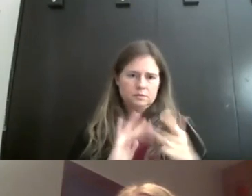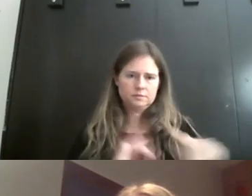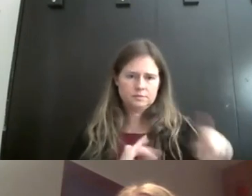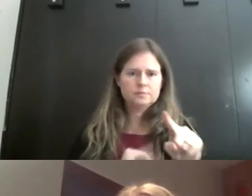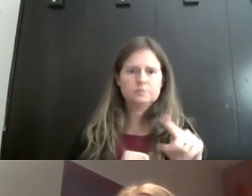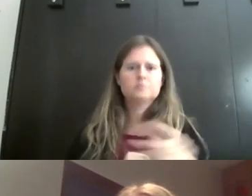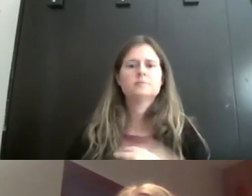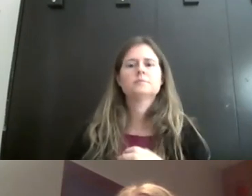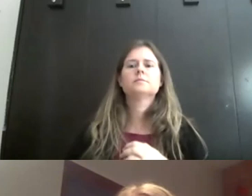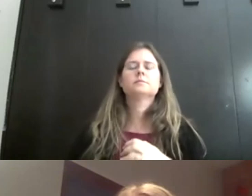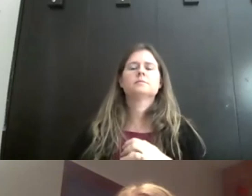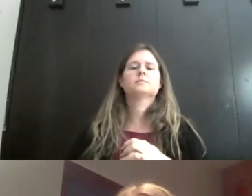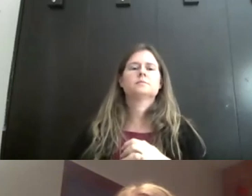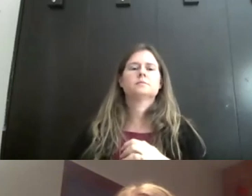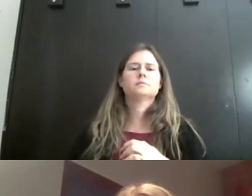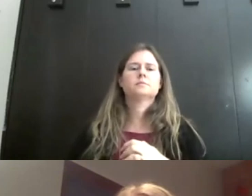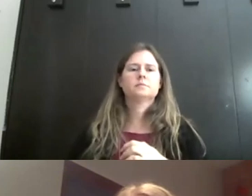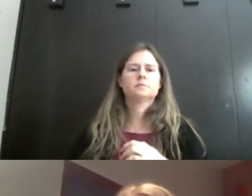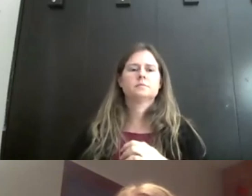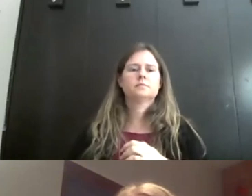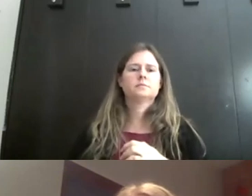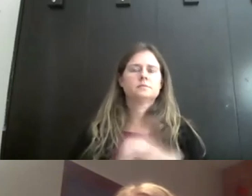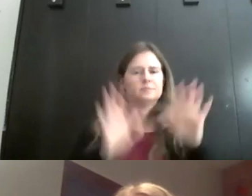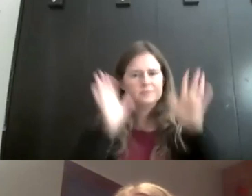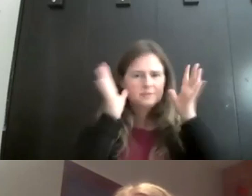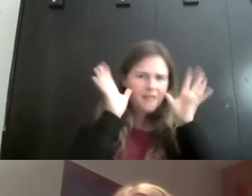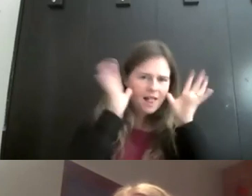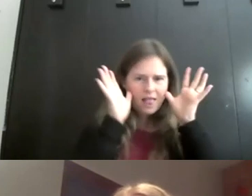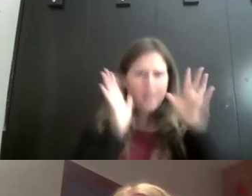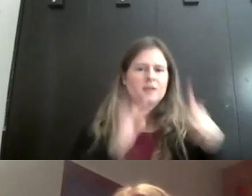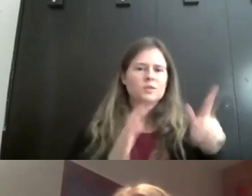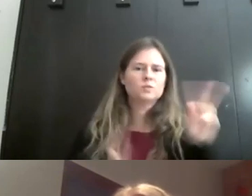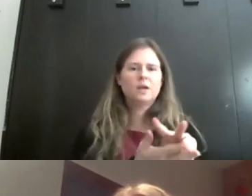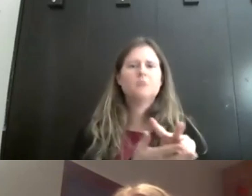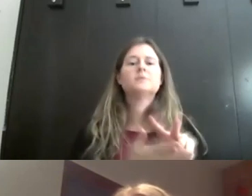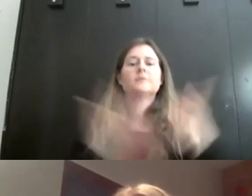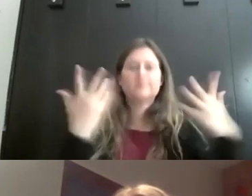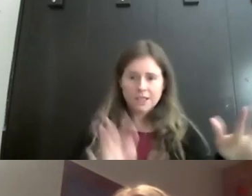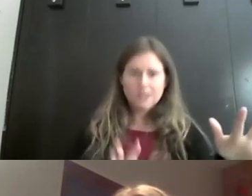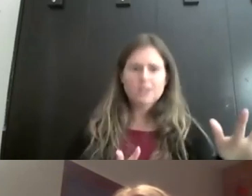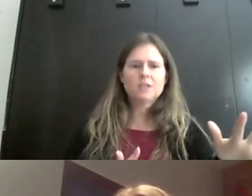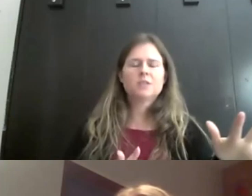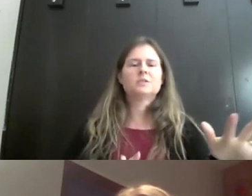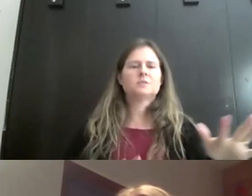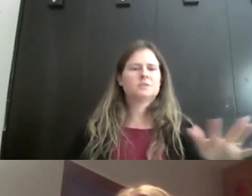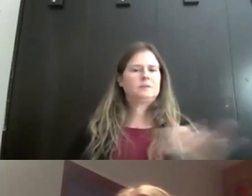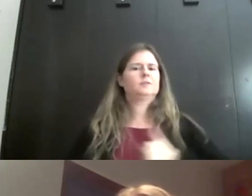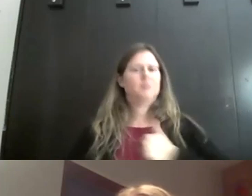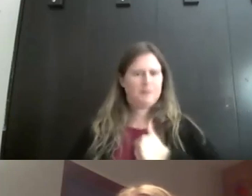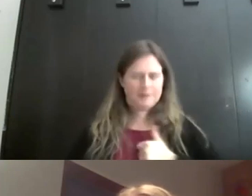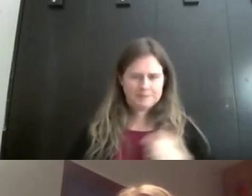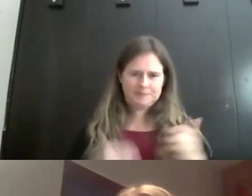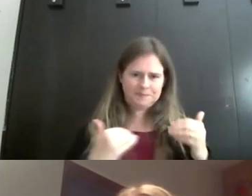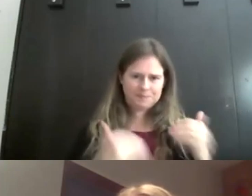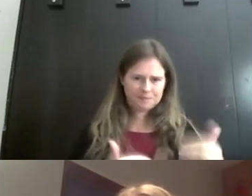and I'll probably go na na na na na na. You lost, but then I'll apologize and tell them that